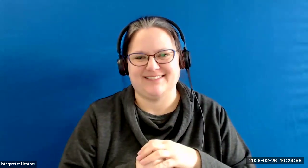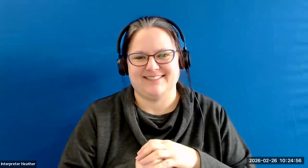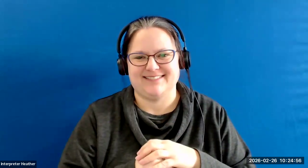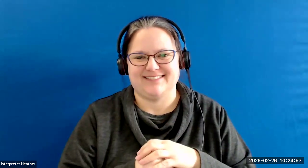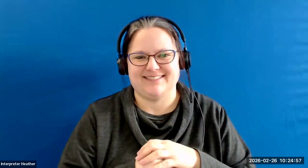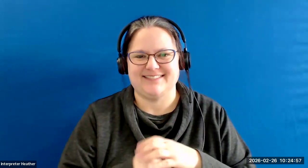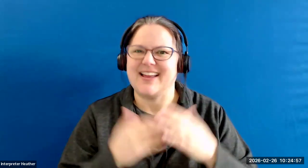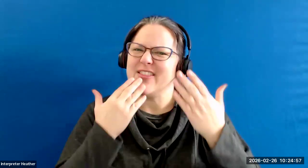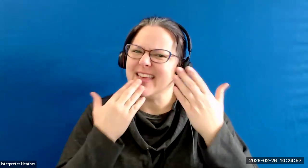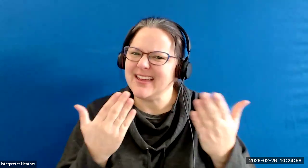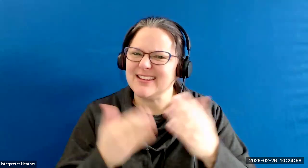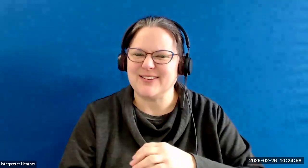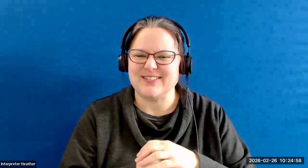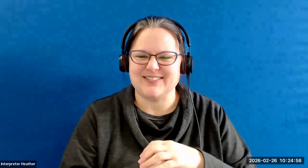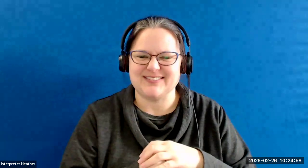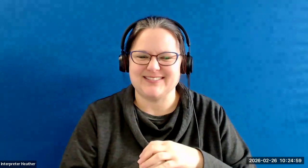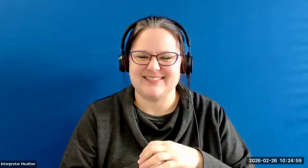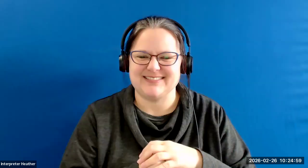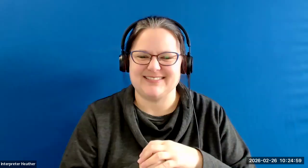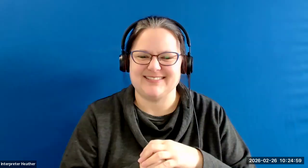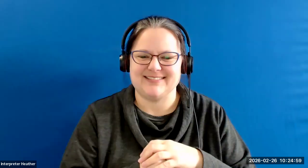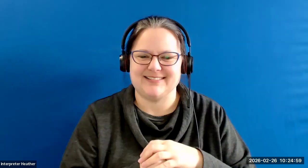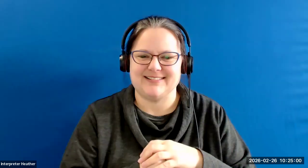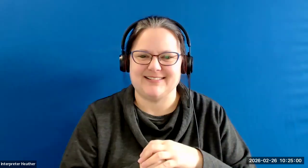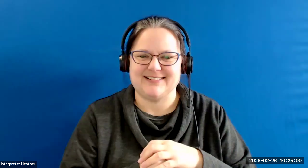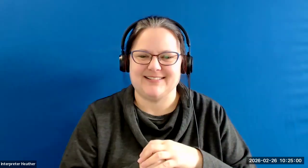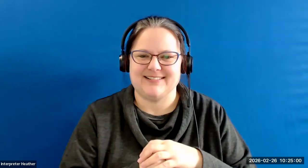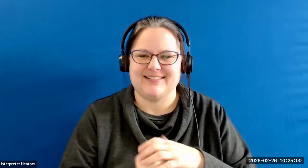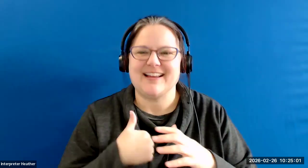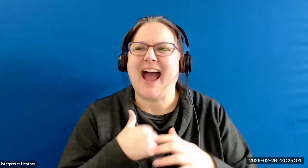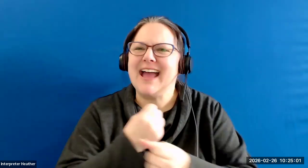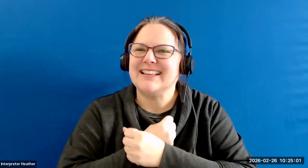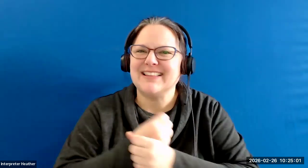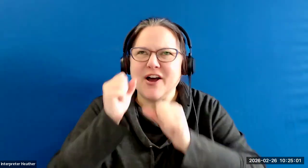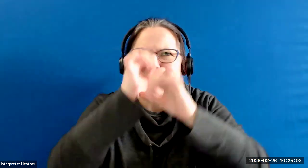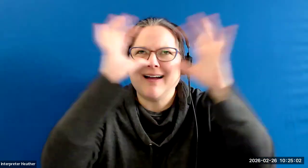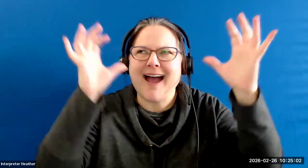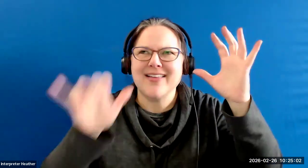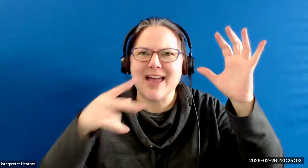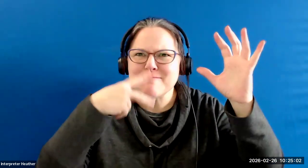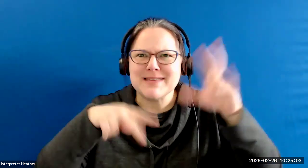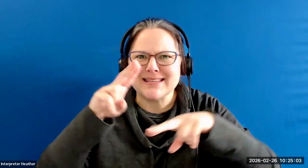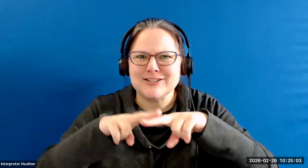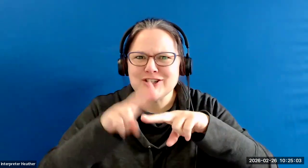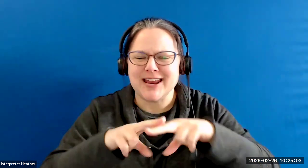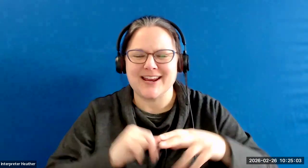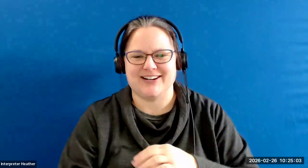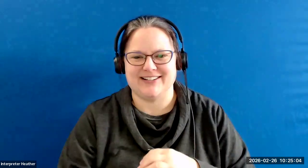Wonderful. Thanks, Shivani. And I love picturing you in that pink chair.